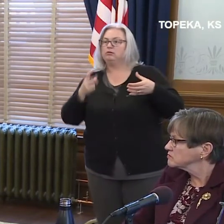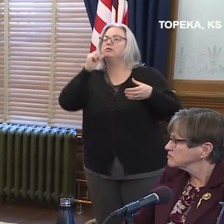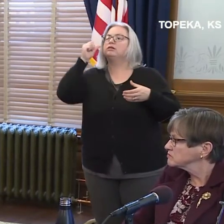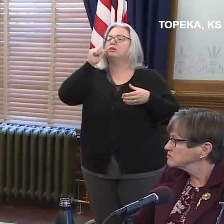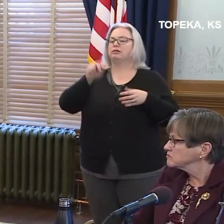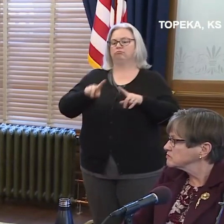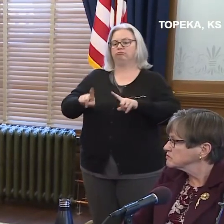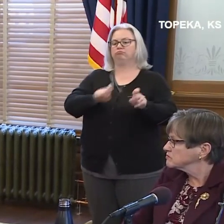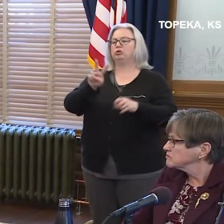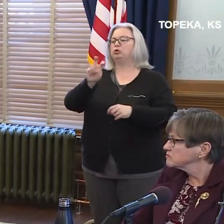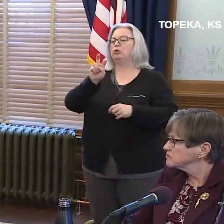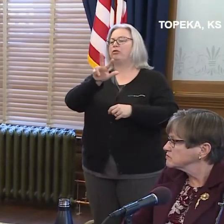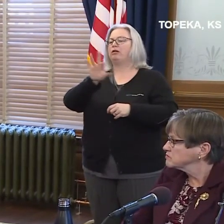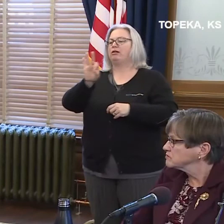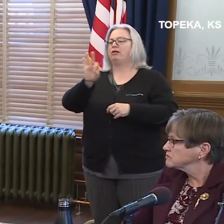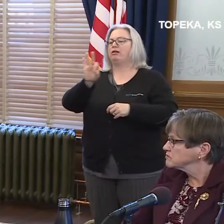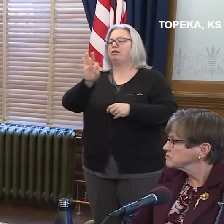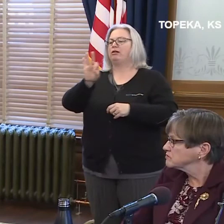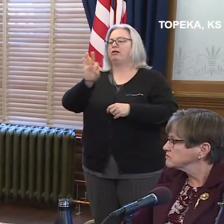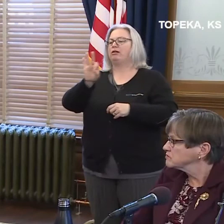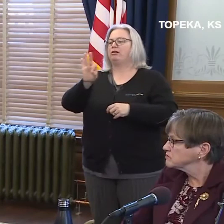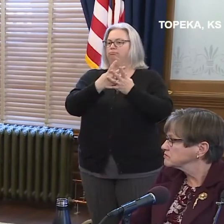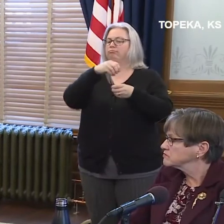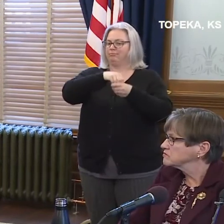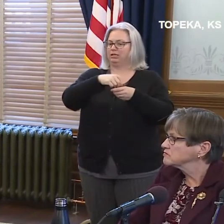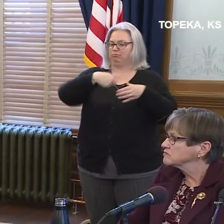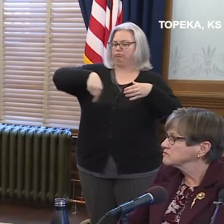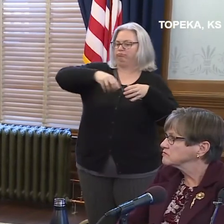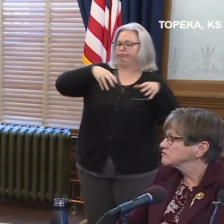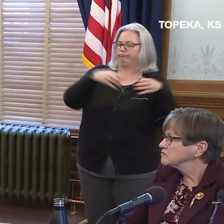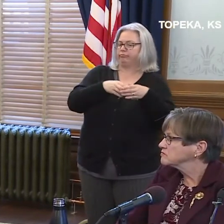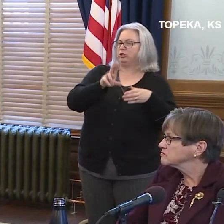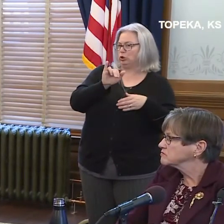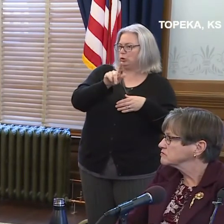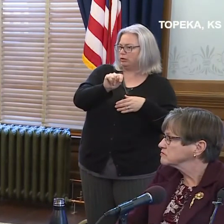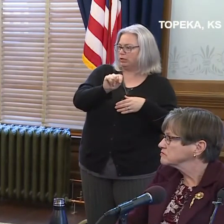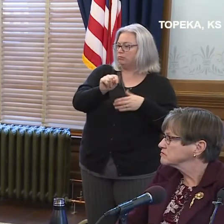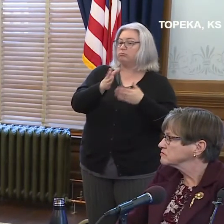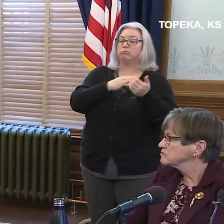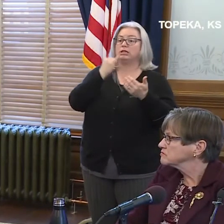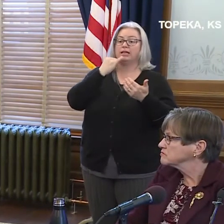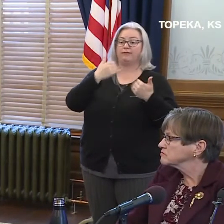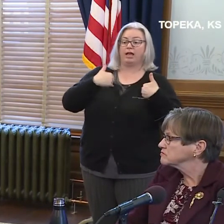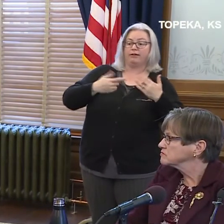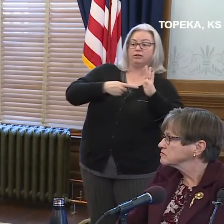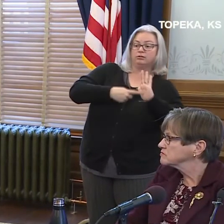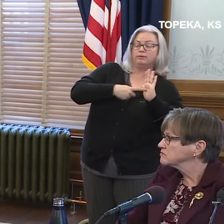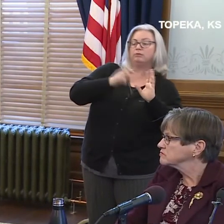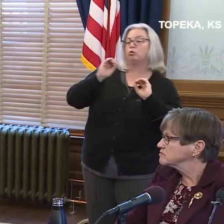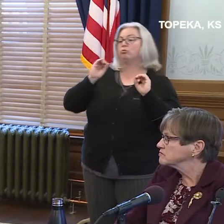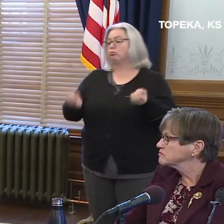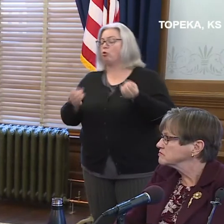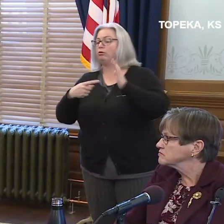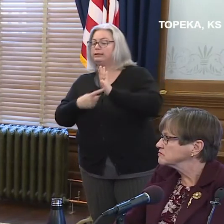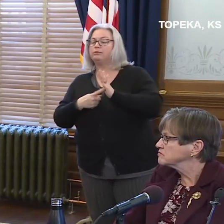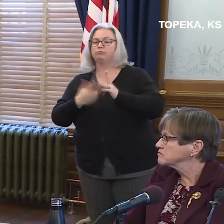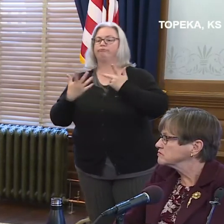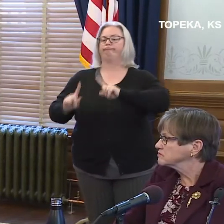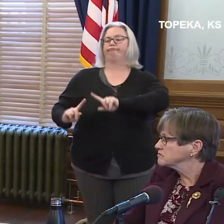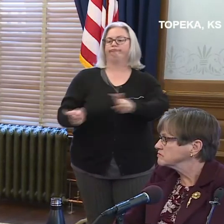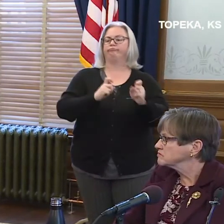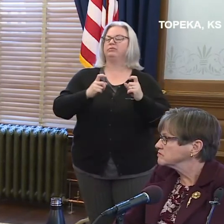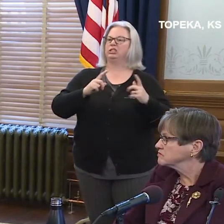239 offenders in that unit, whether they were symptomatic or not. They were generally been